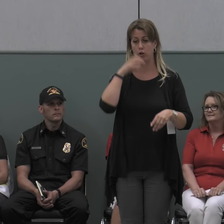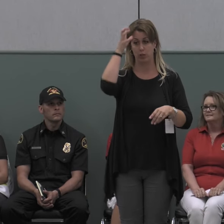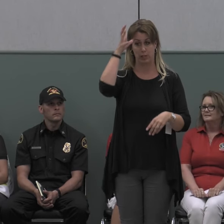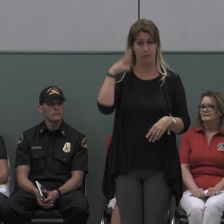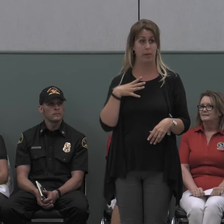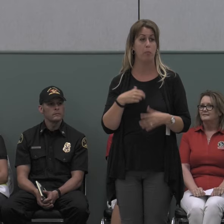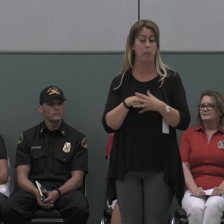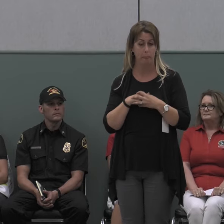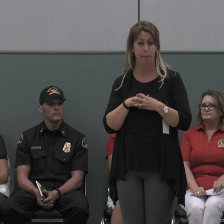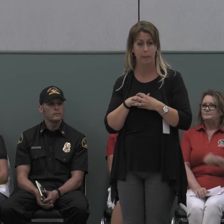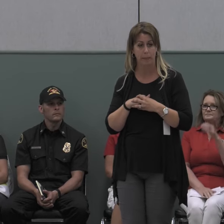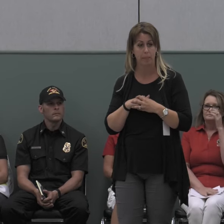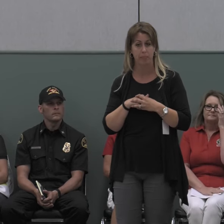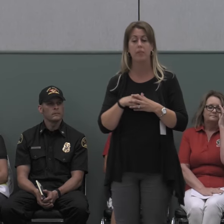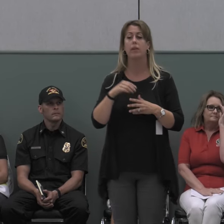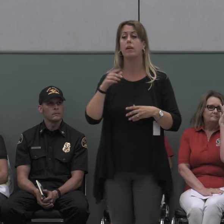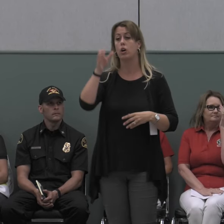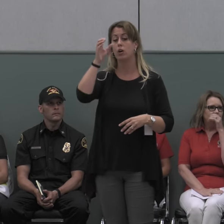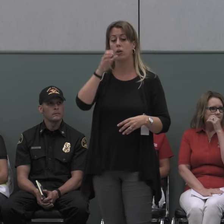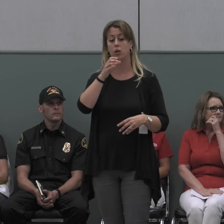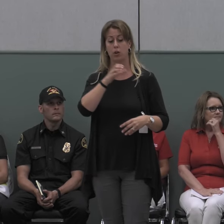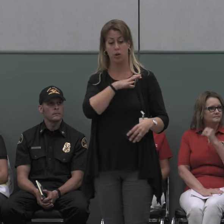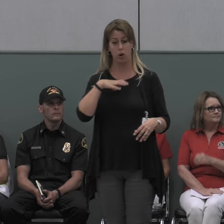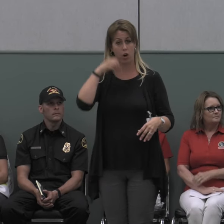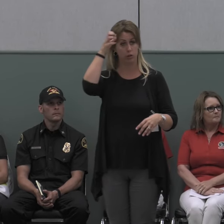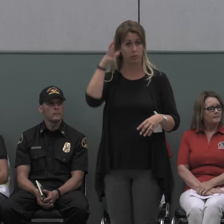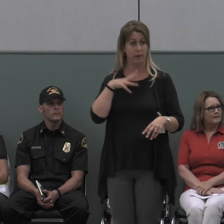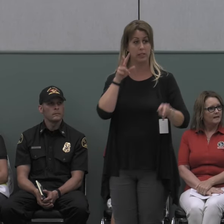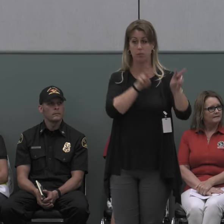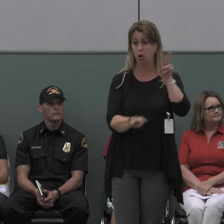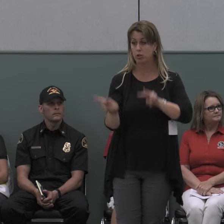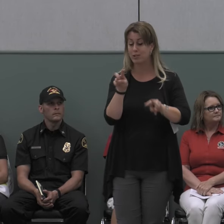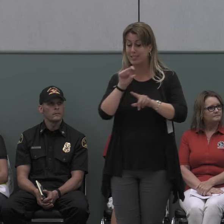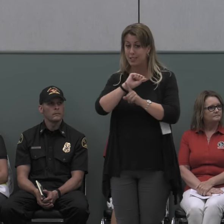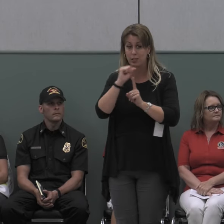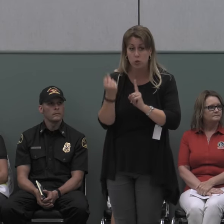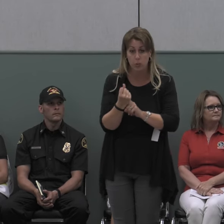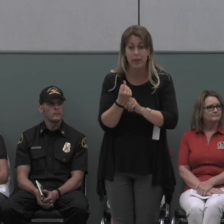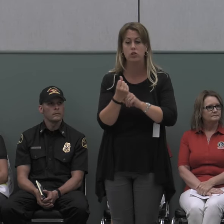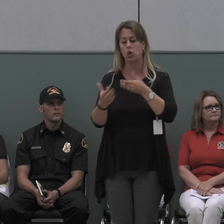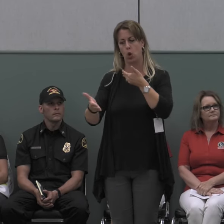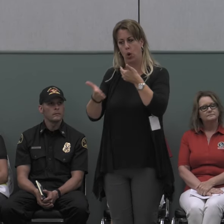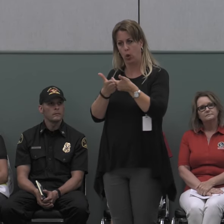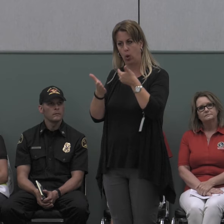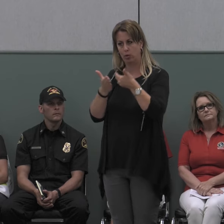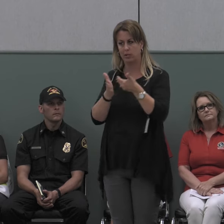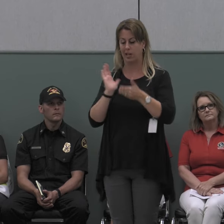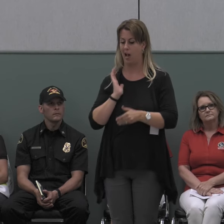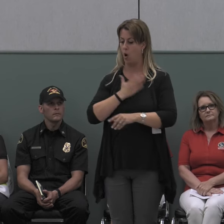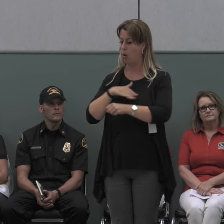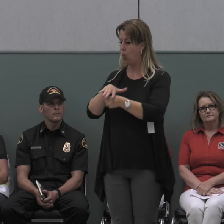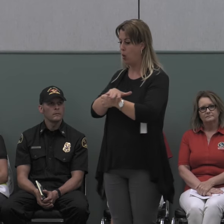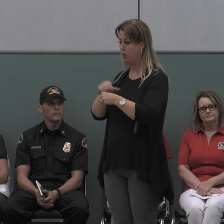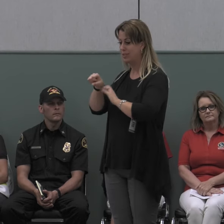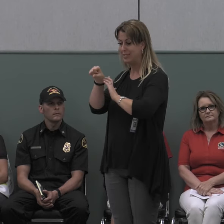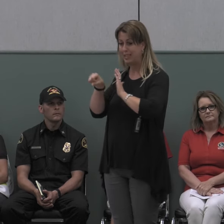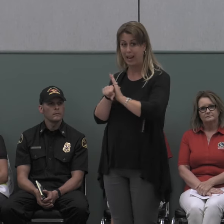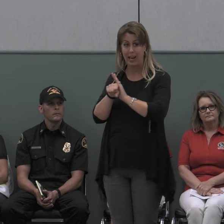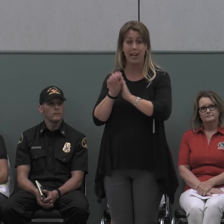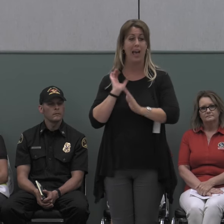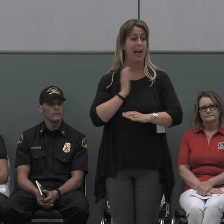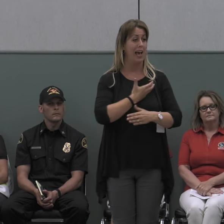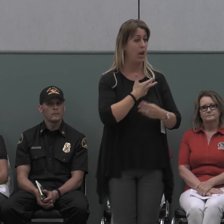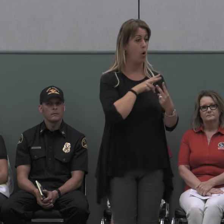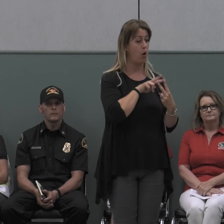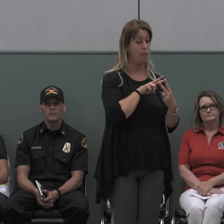been monitoring the situation very closely, working with our local, state, and federal partners. For more details,